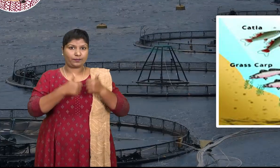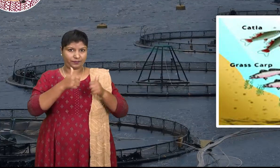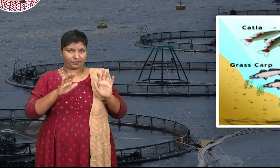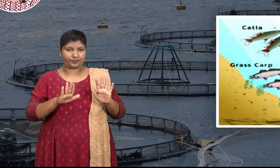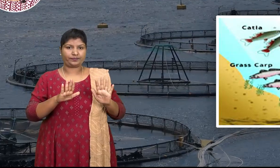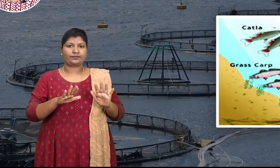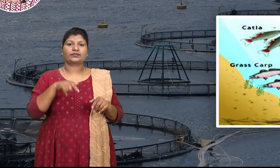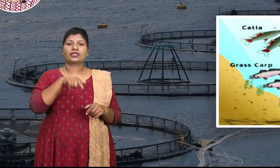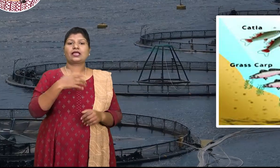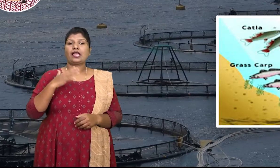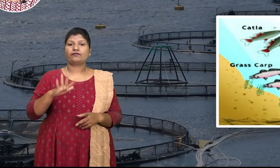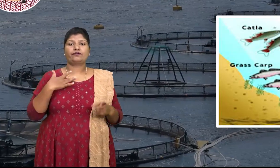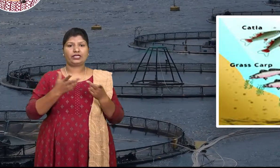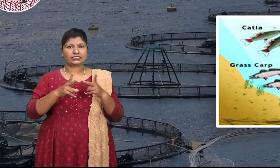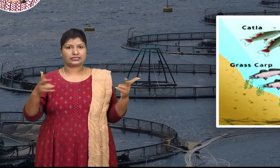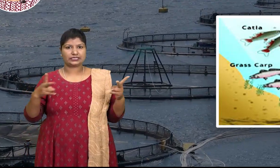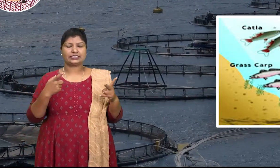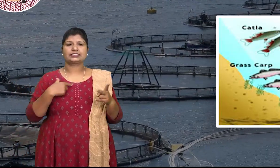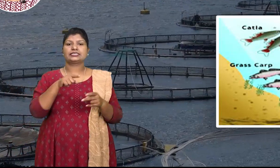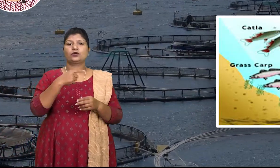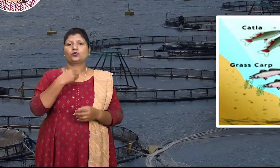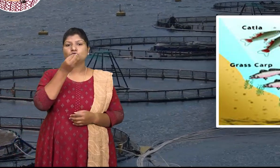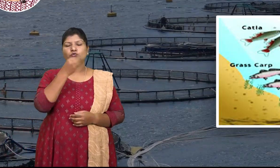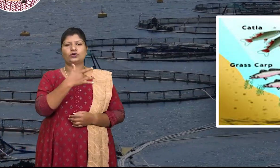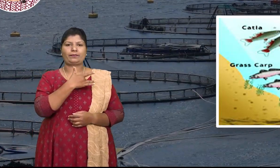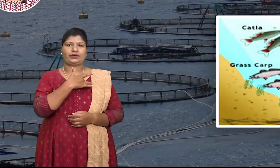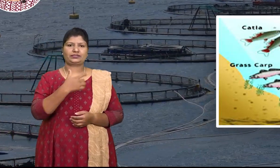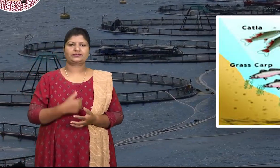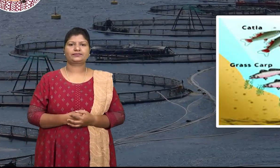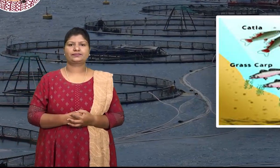and have different types of food habits.